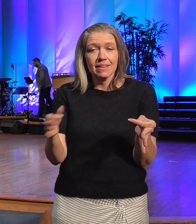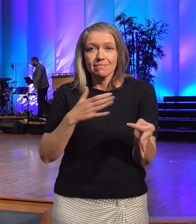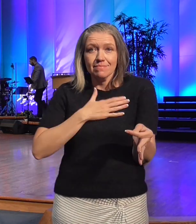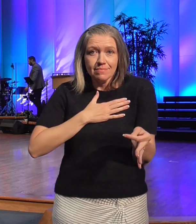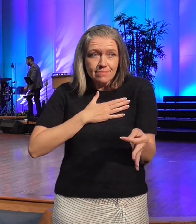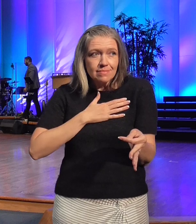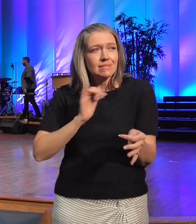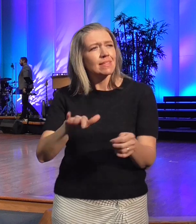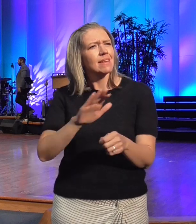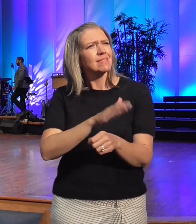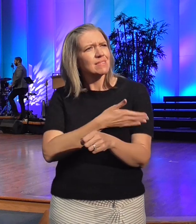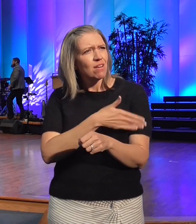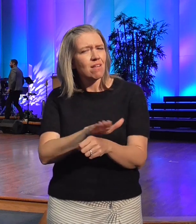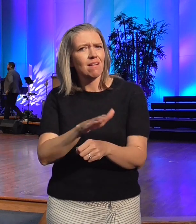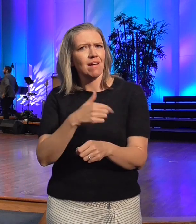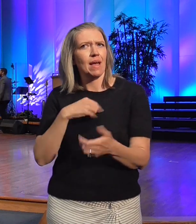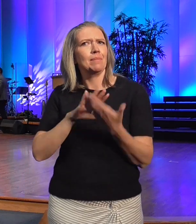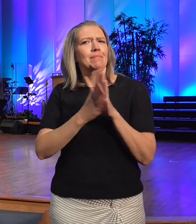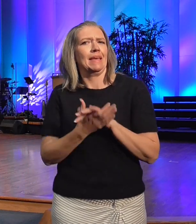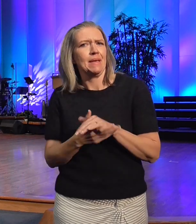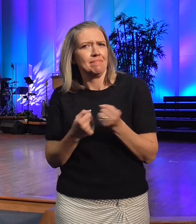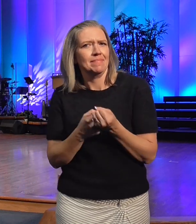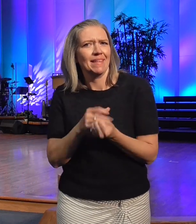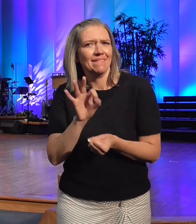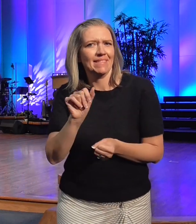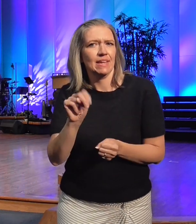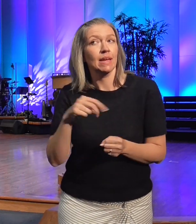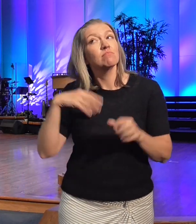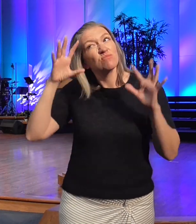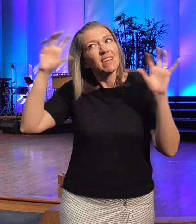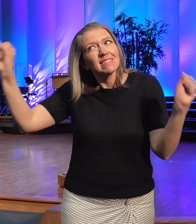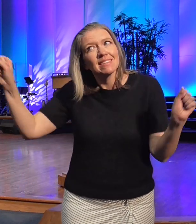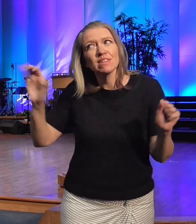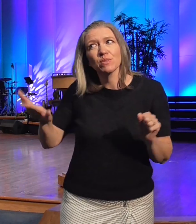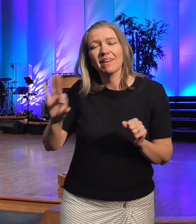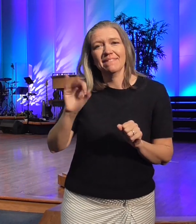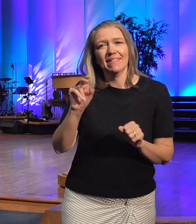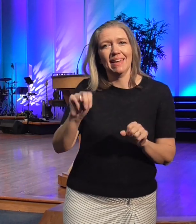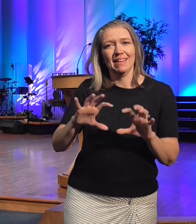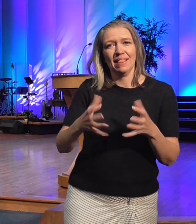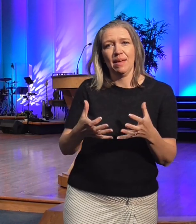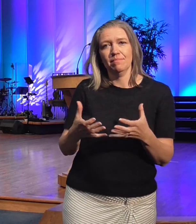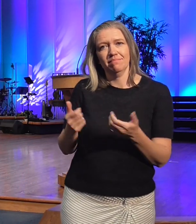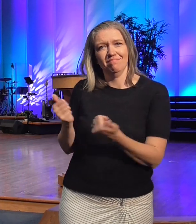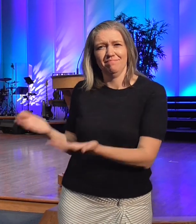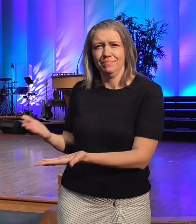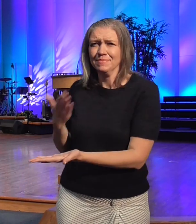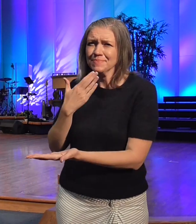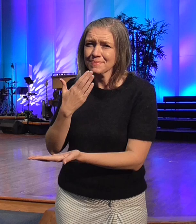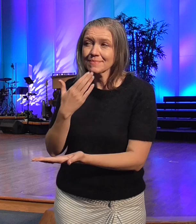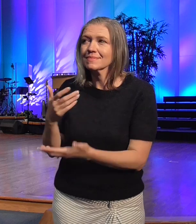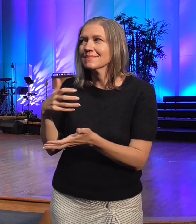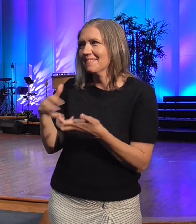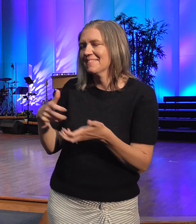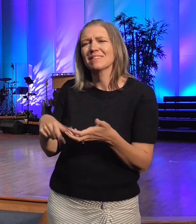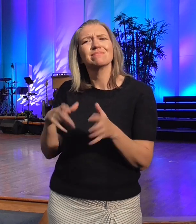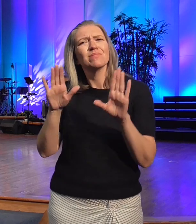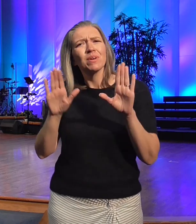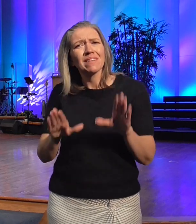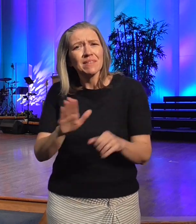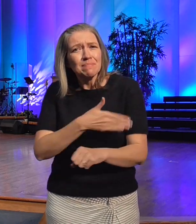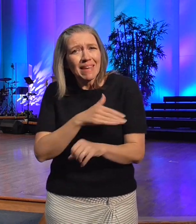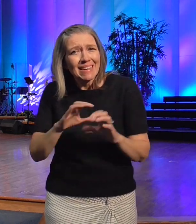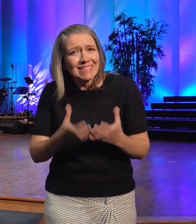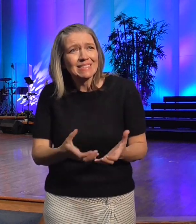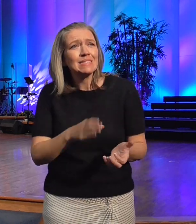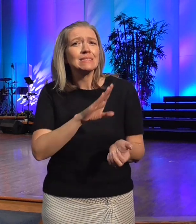song made me become your fan. I'm the president of your fan club. Laura Berman, thank you so much. And our wonderful band, Bijou and